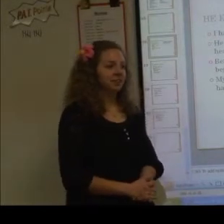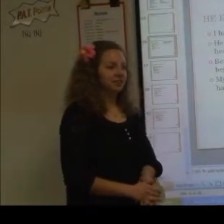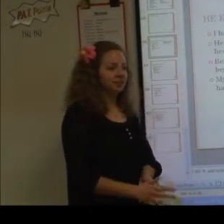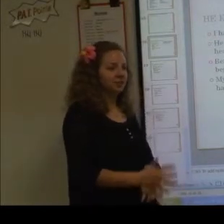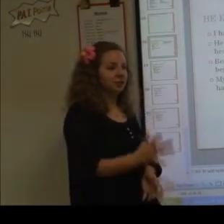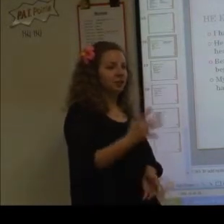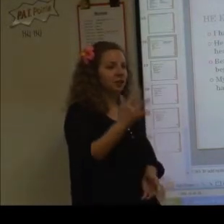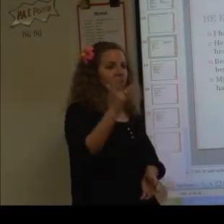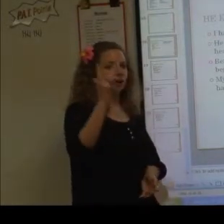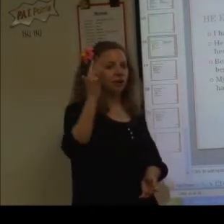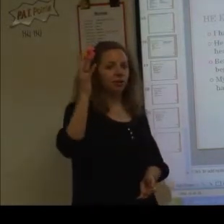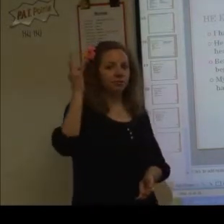Okay. So long ago,